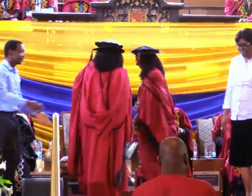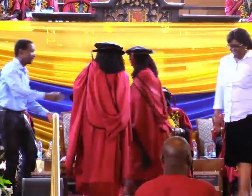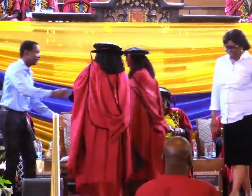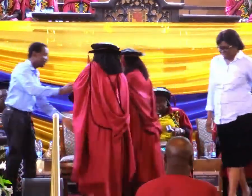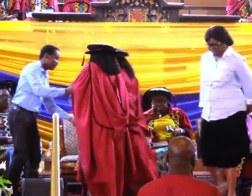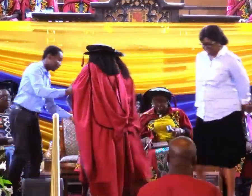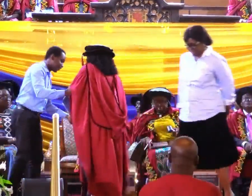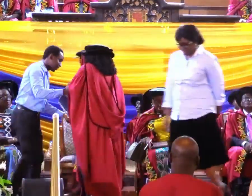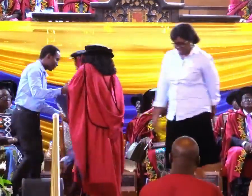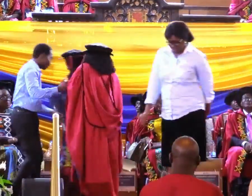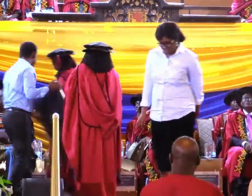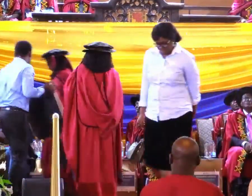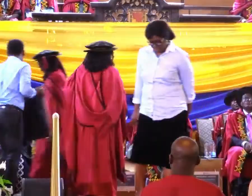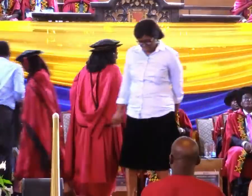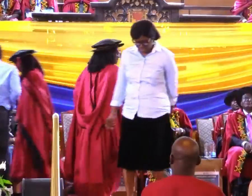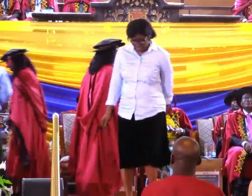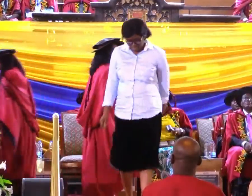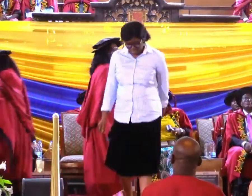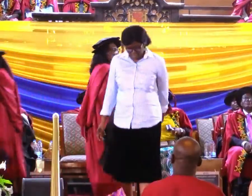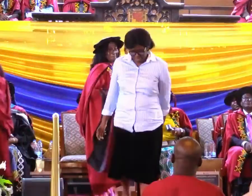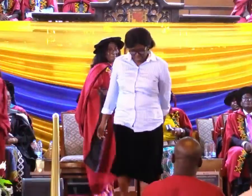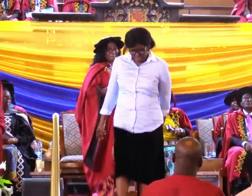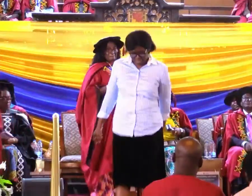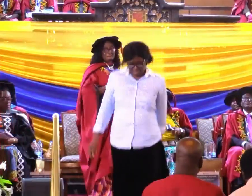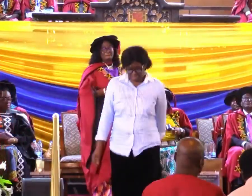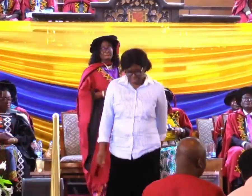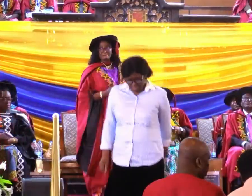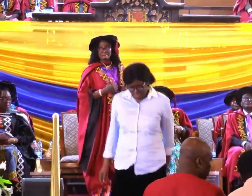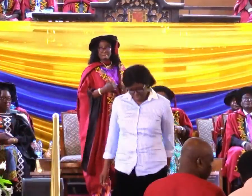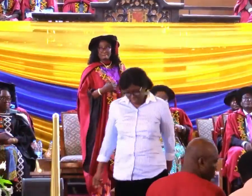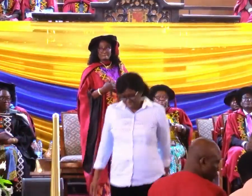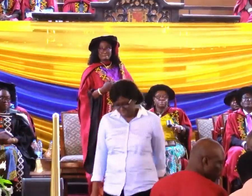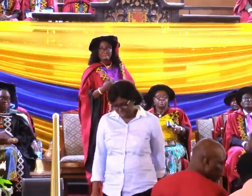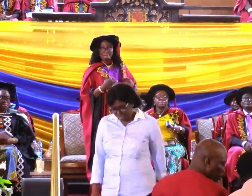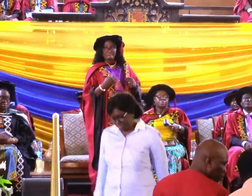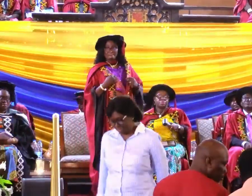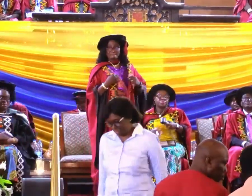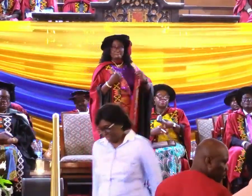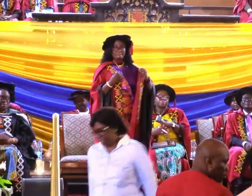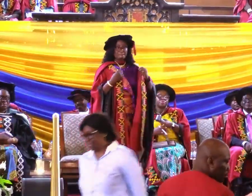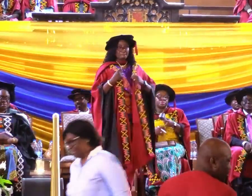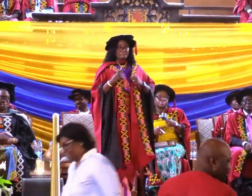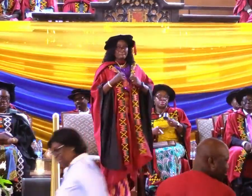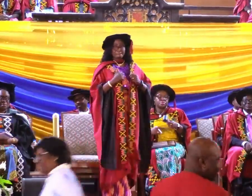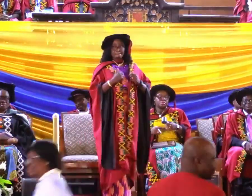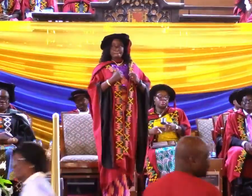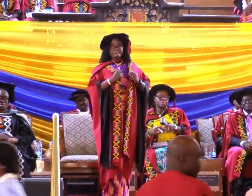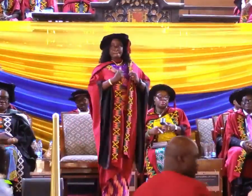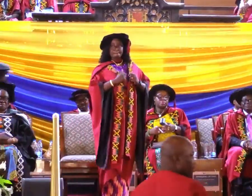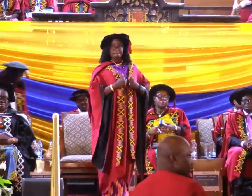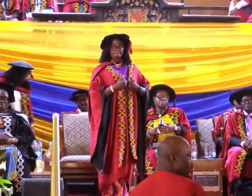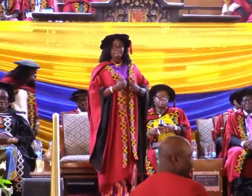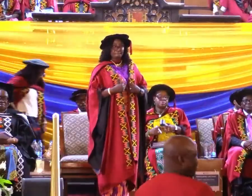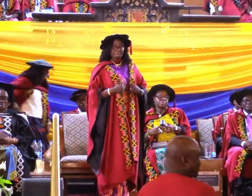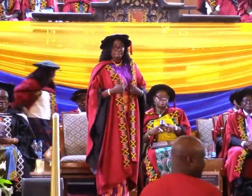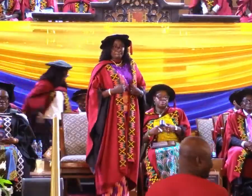(1983 to 85 year group of the St. Louis Senior Secondary School,